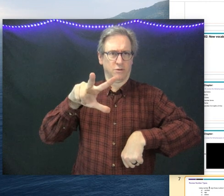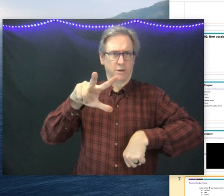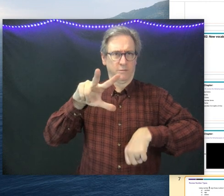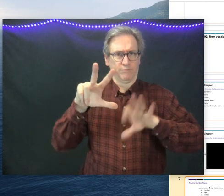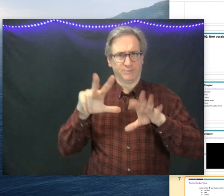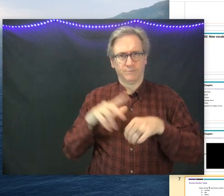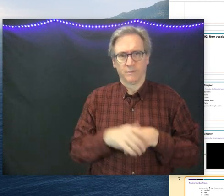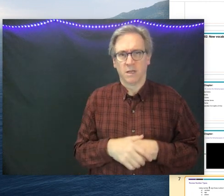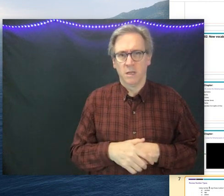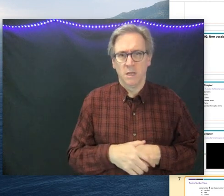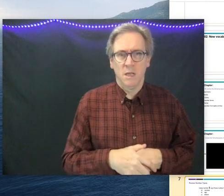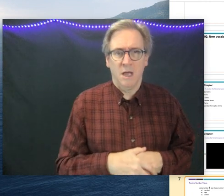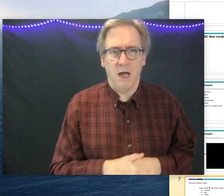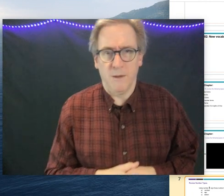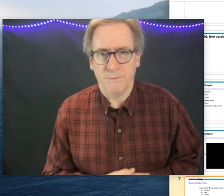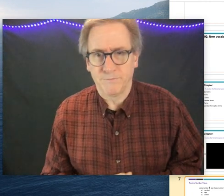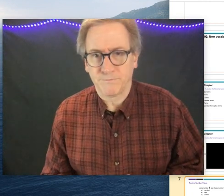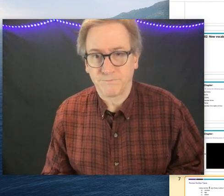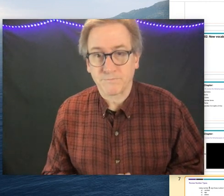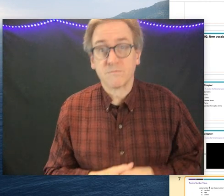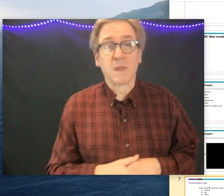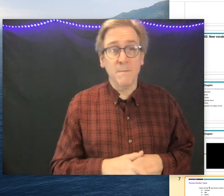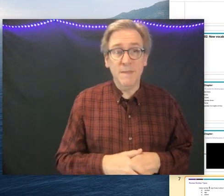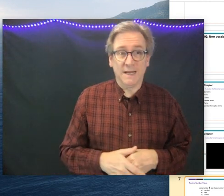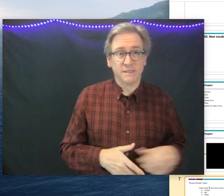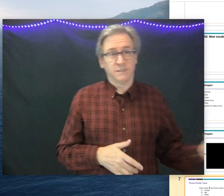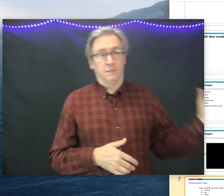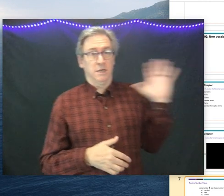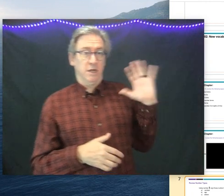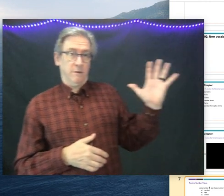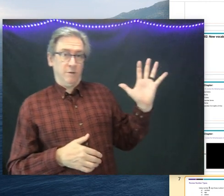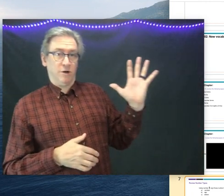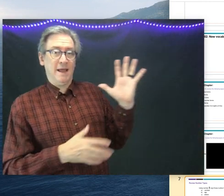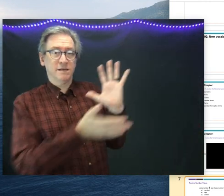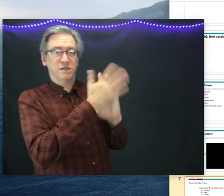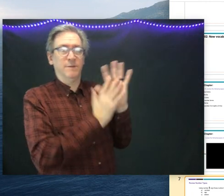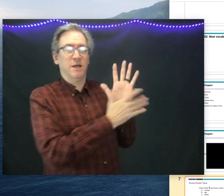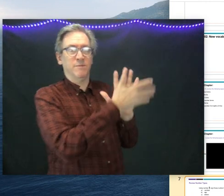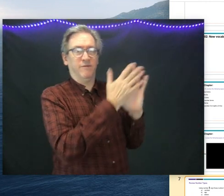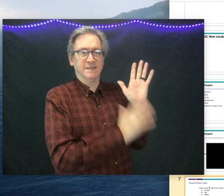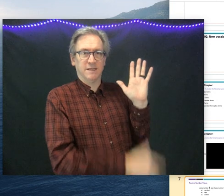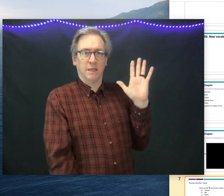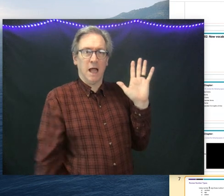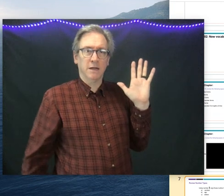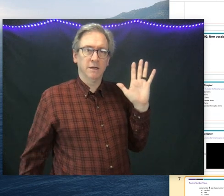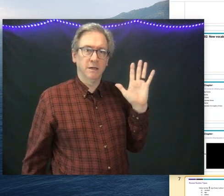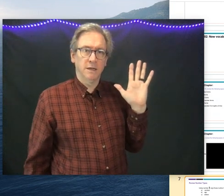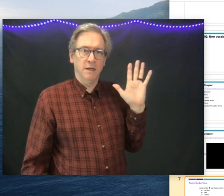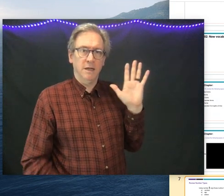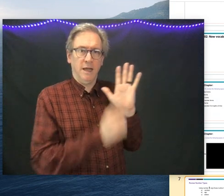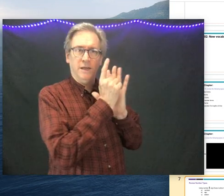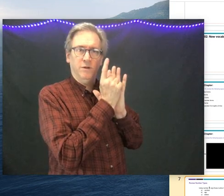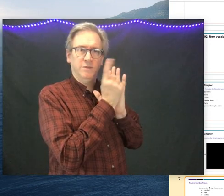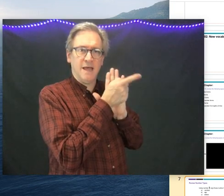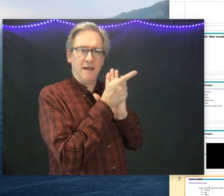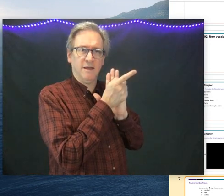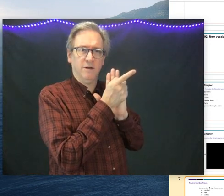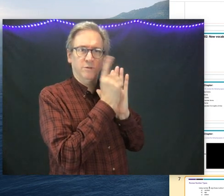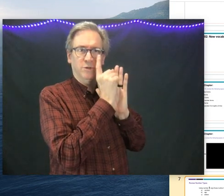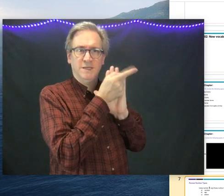Touch 3. Minutes. Your hand is going to become the face of the clock, and